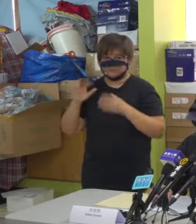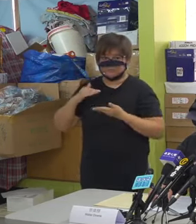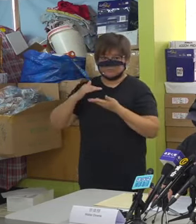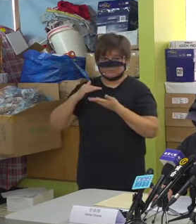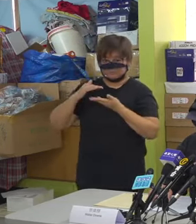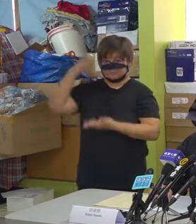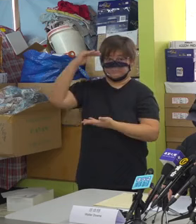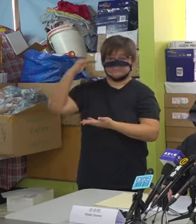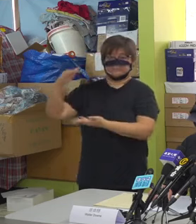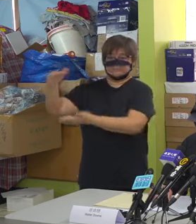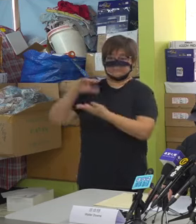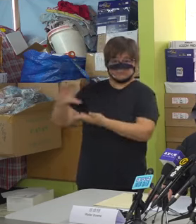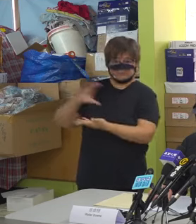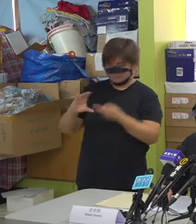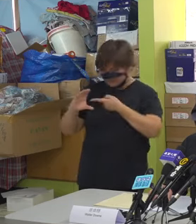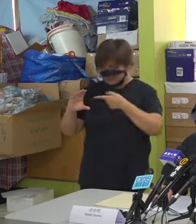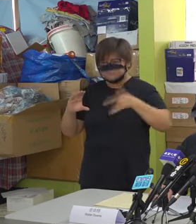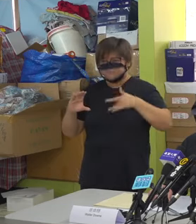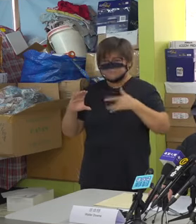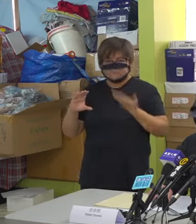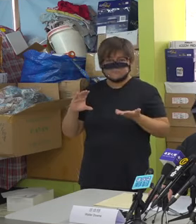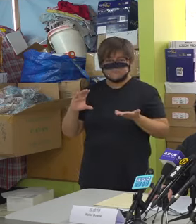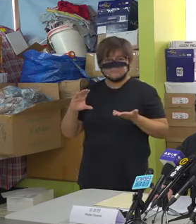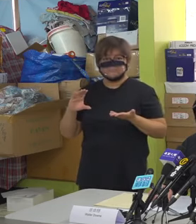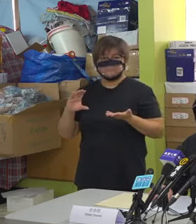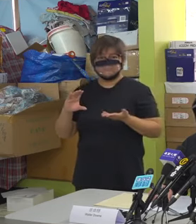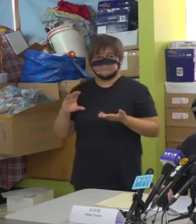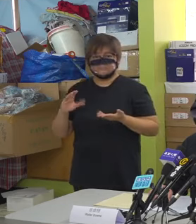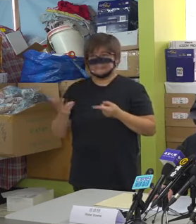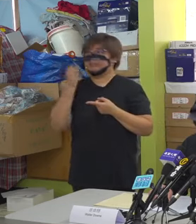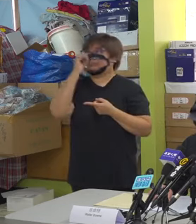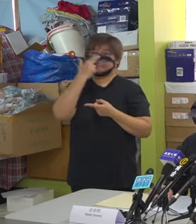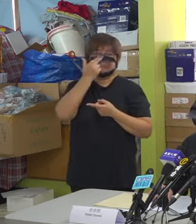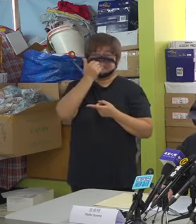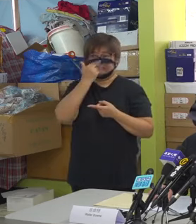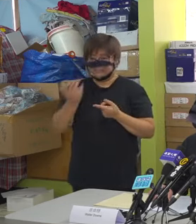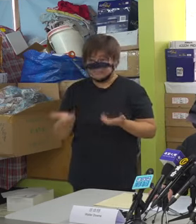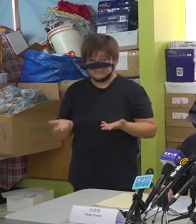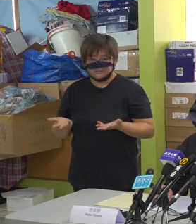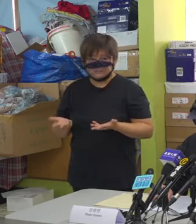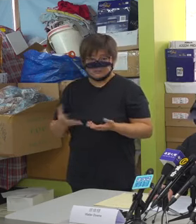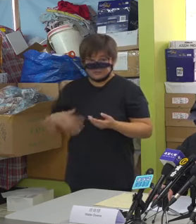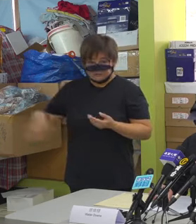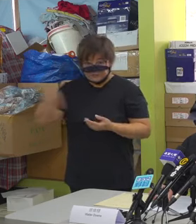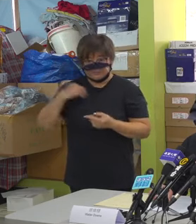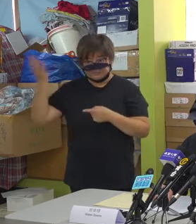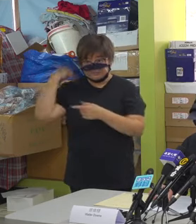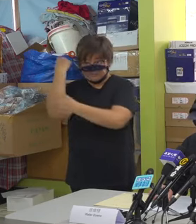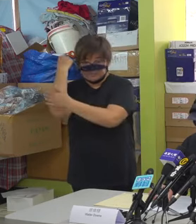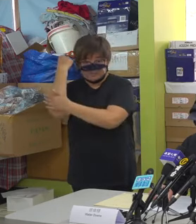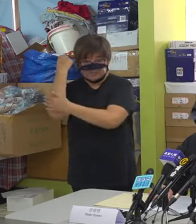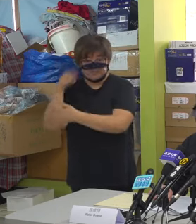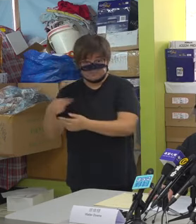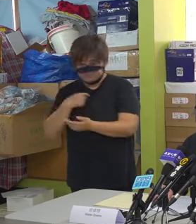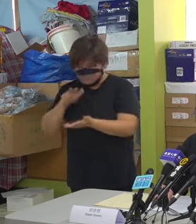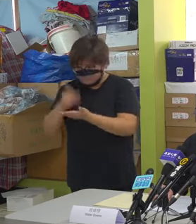address fundamental issues. The people have spoken loud and clear for almost a year for an independent